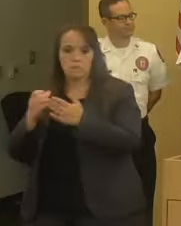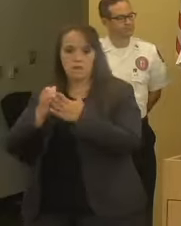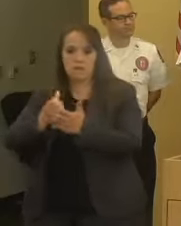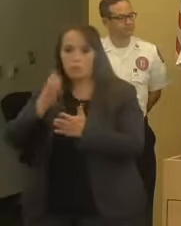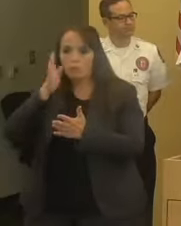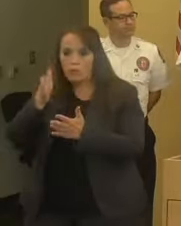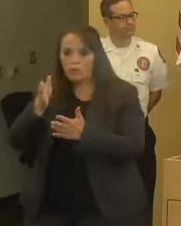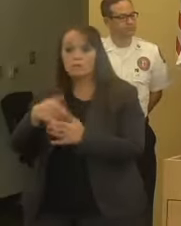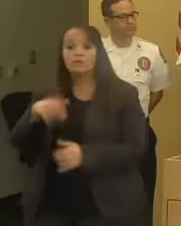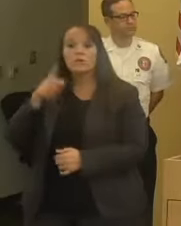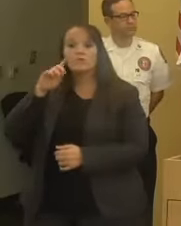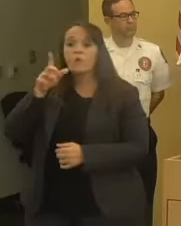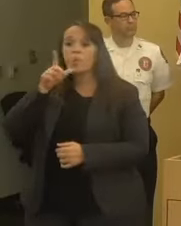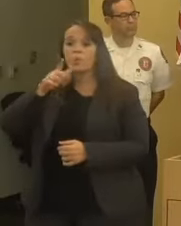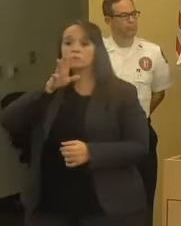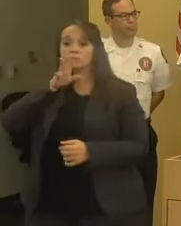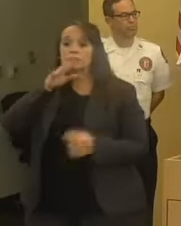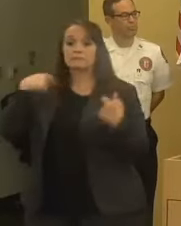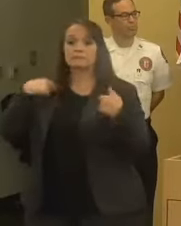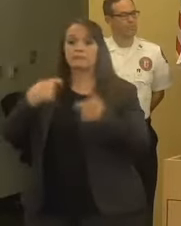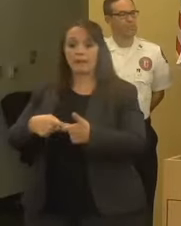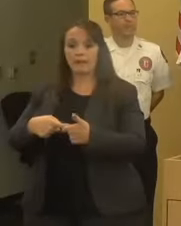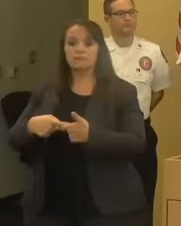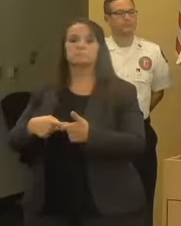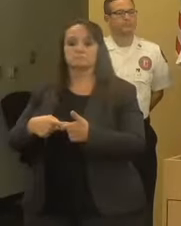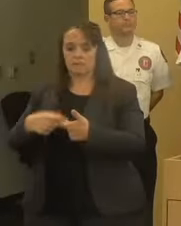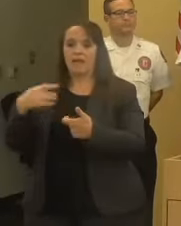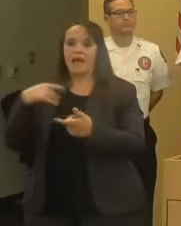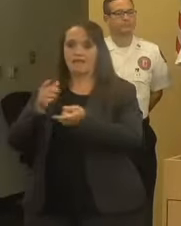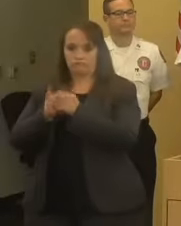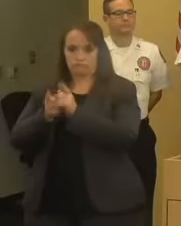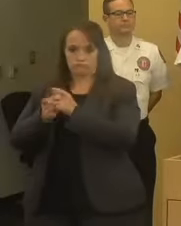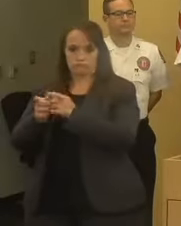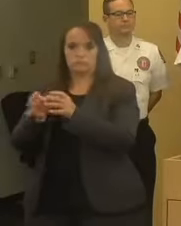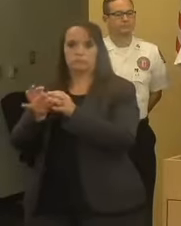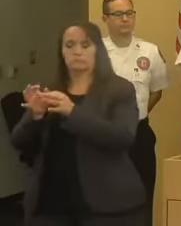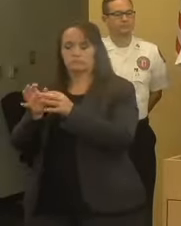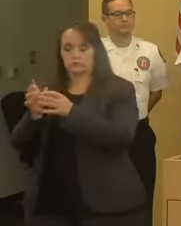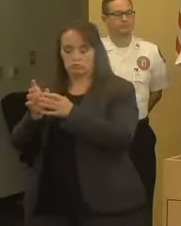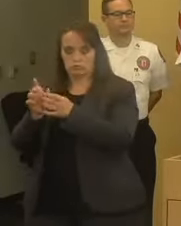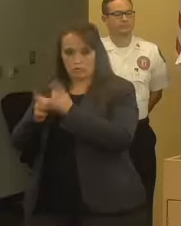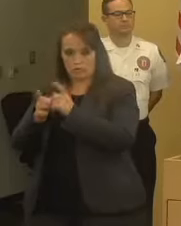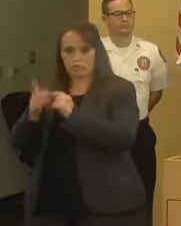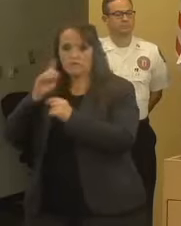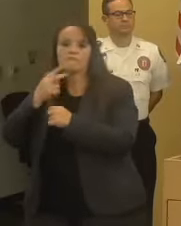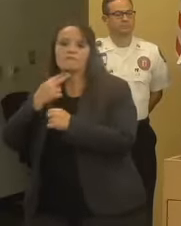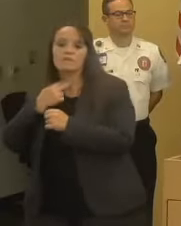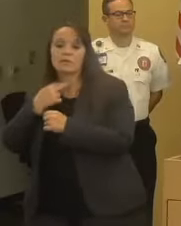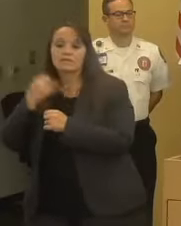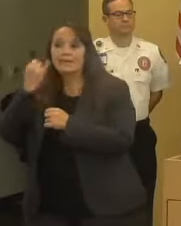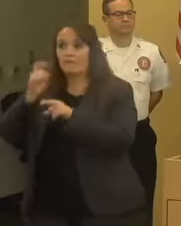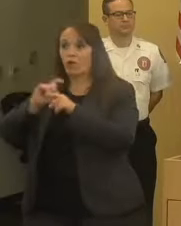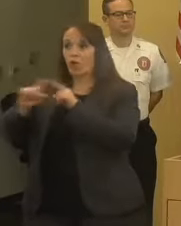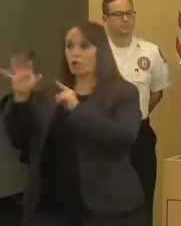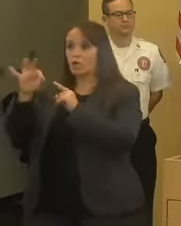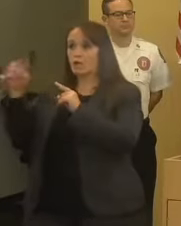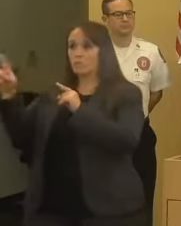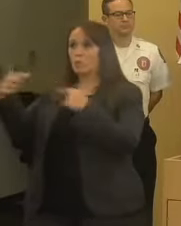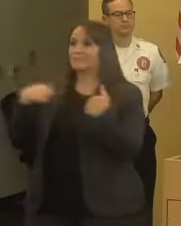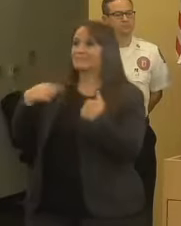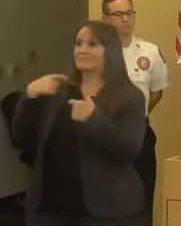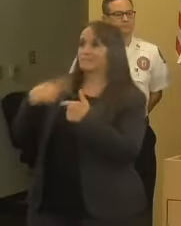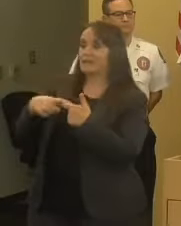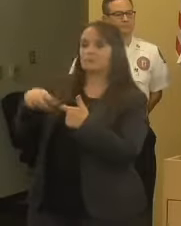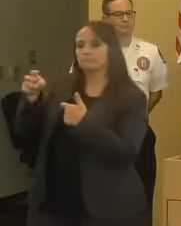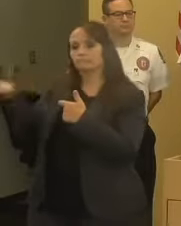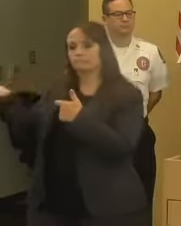For our Spanish-speaking community, we do have translation services for voice. So if you call 911, we can